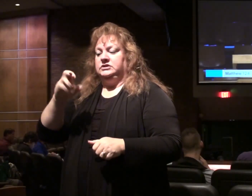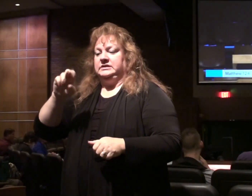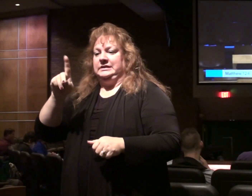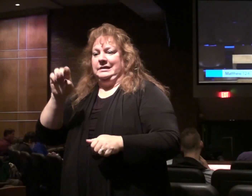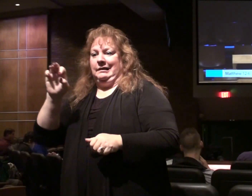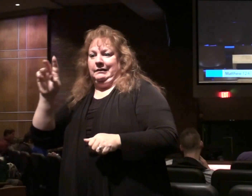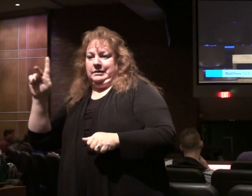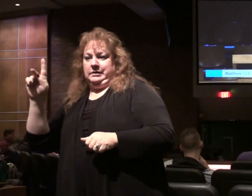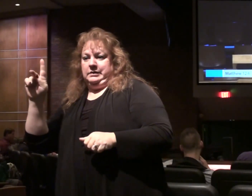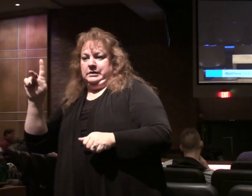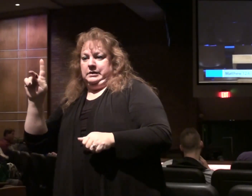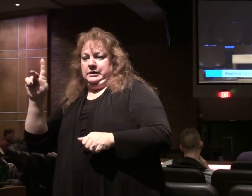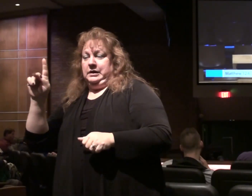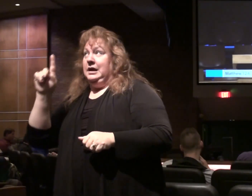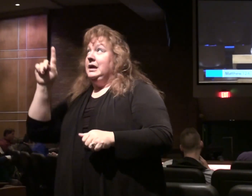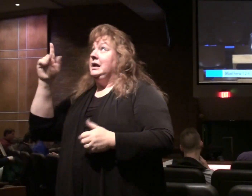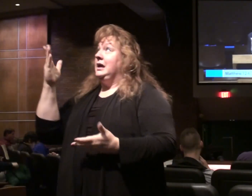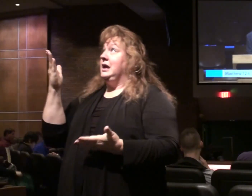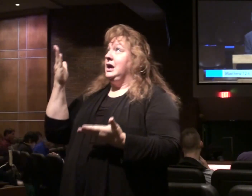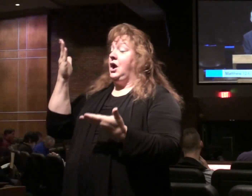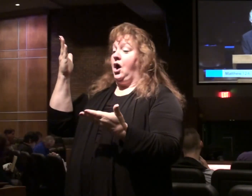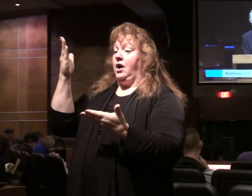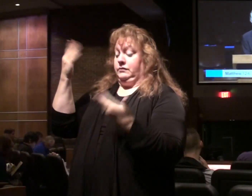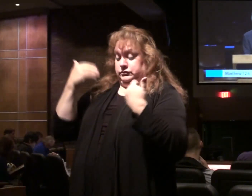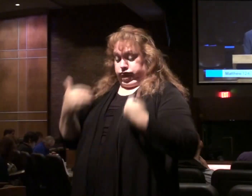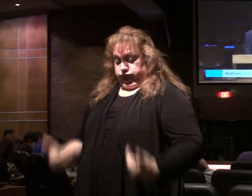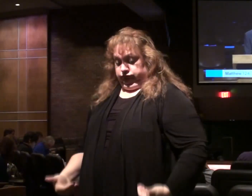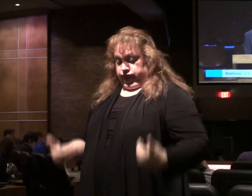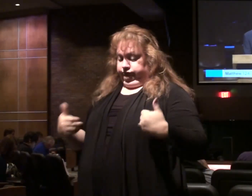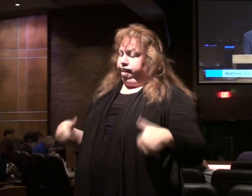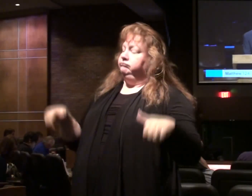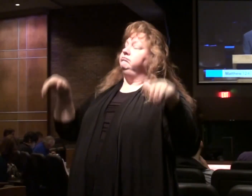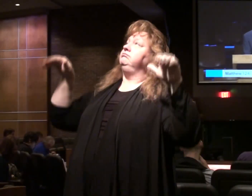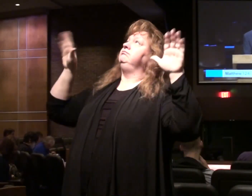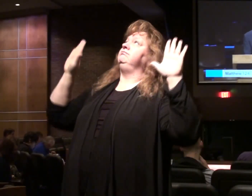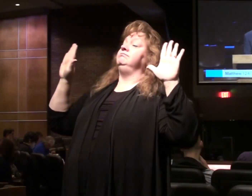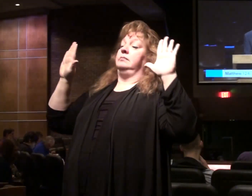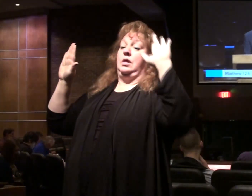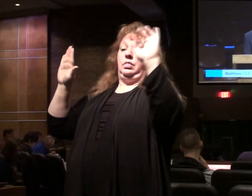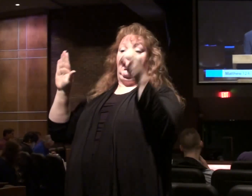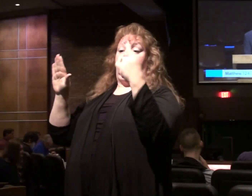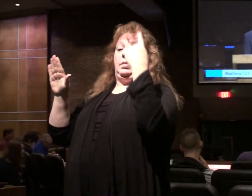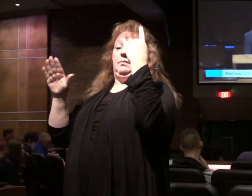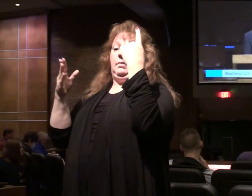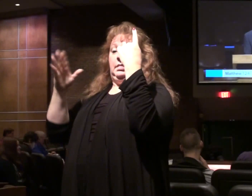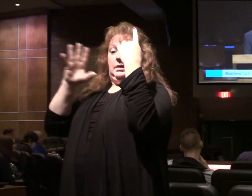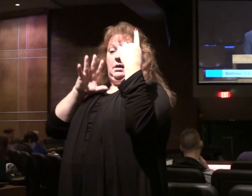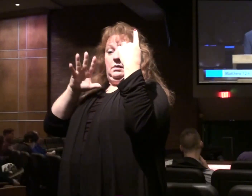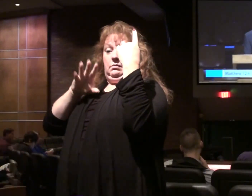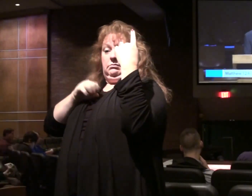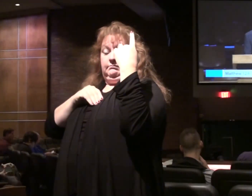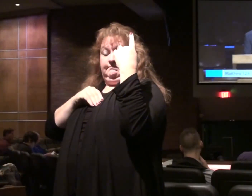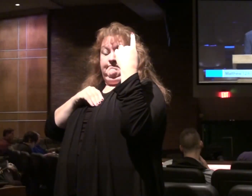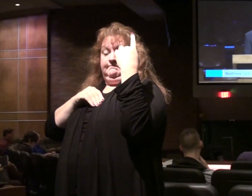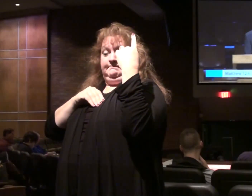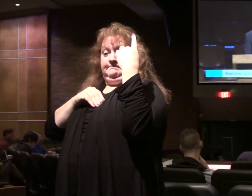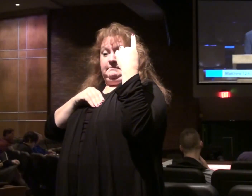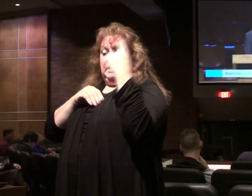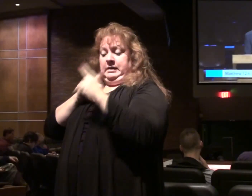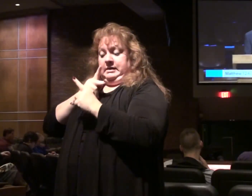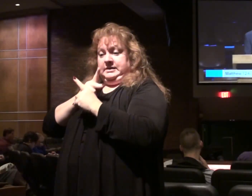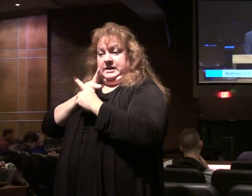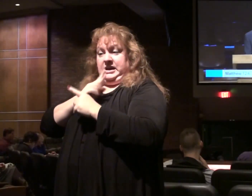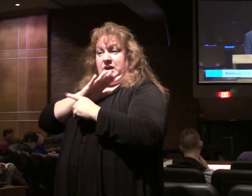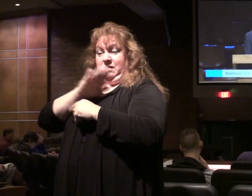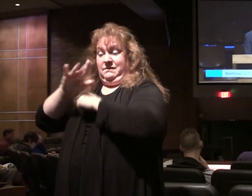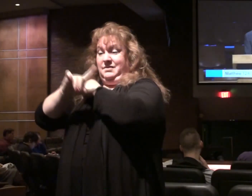will offer with the sacrifice of himself, the one and only sacrifice, that can take care of